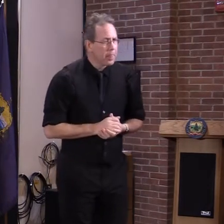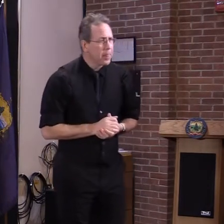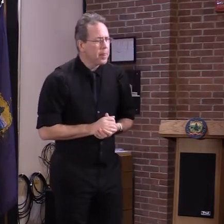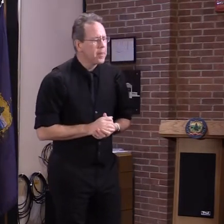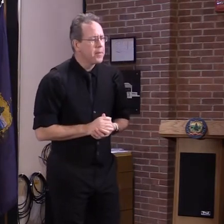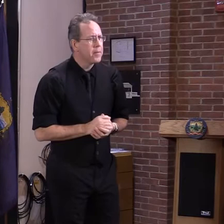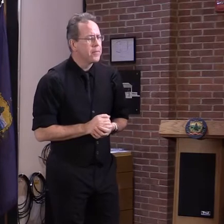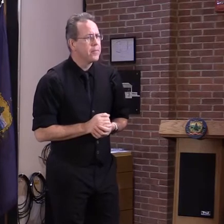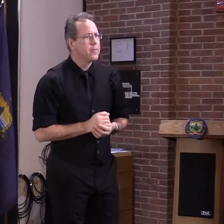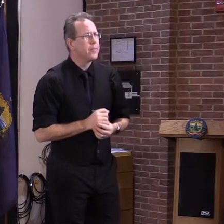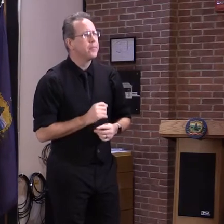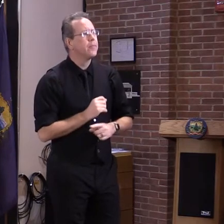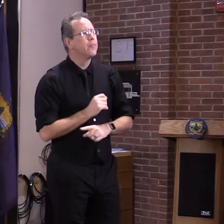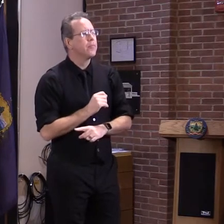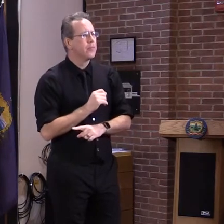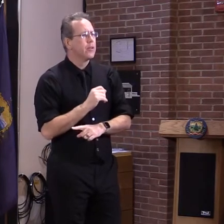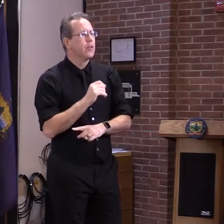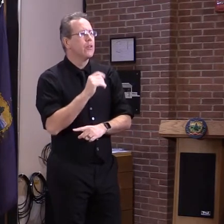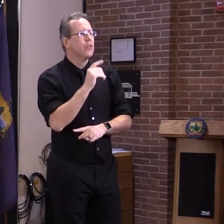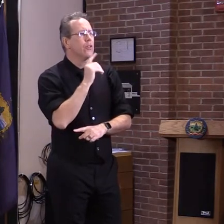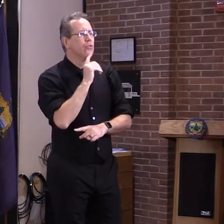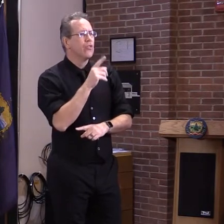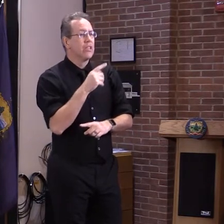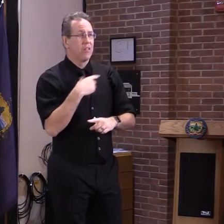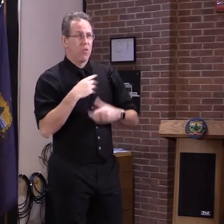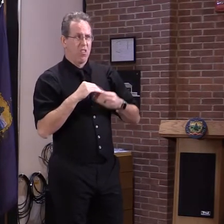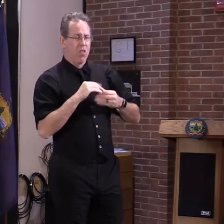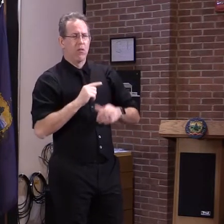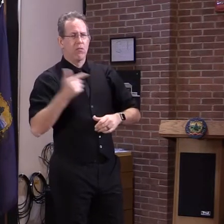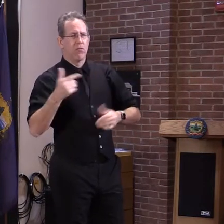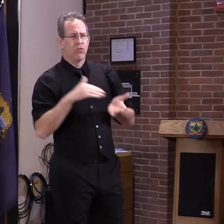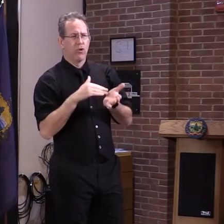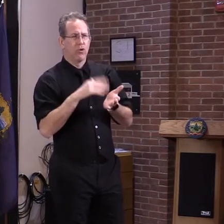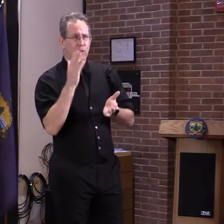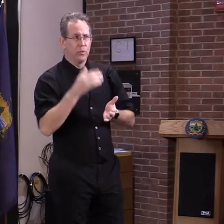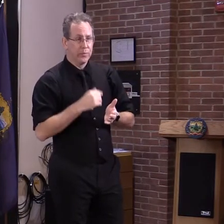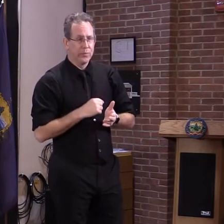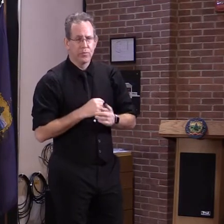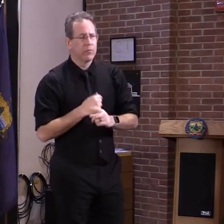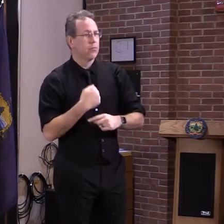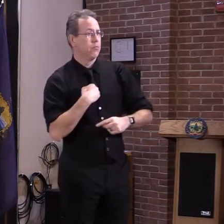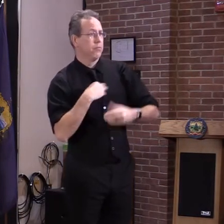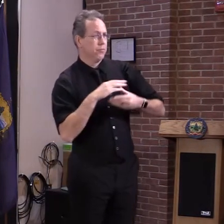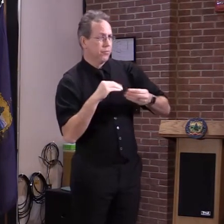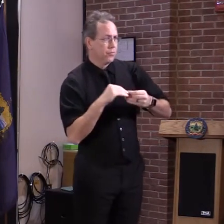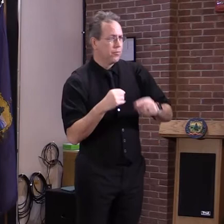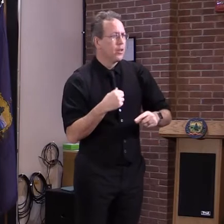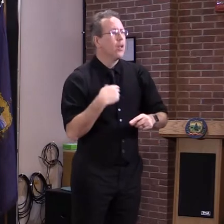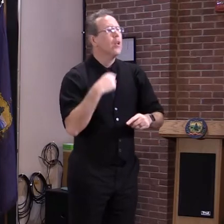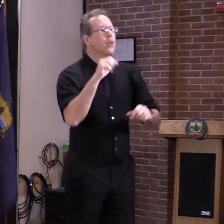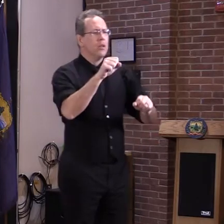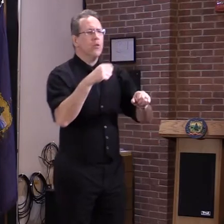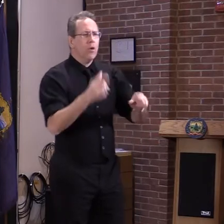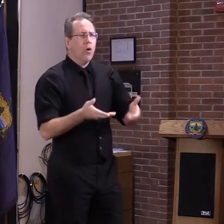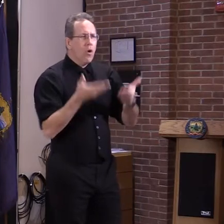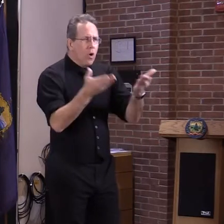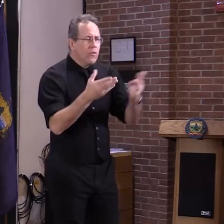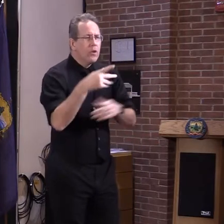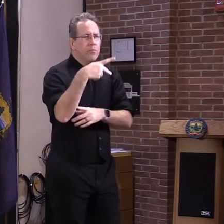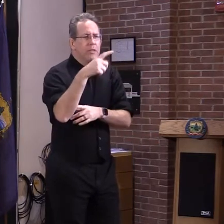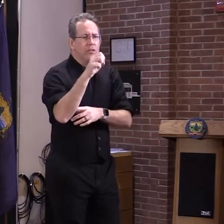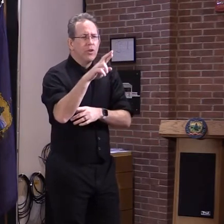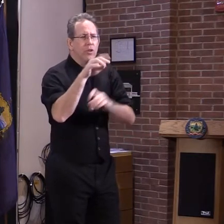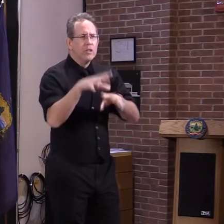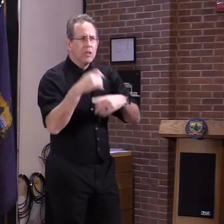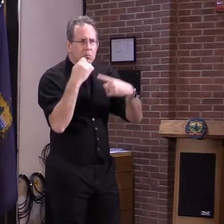So I'll start off, and then I'll turn it over to Dr. Levine. We will continue to offer PCR testing across